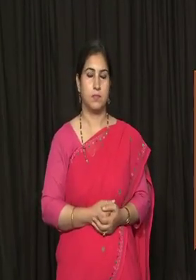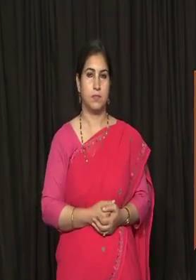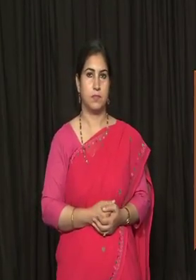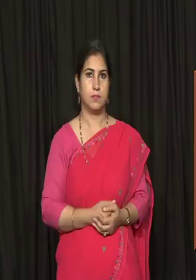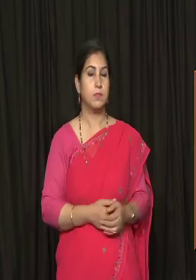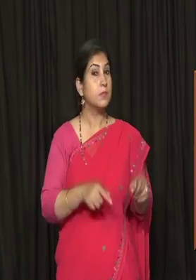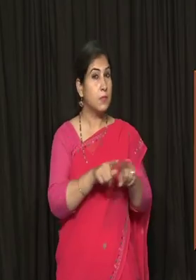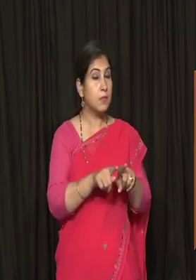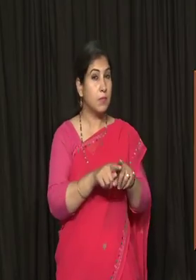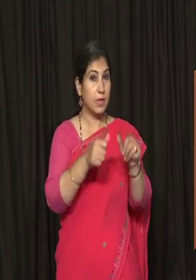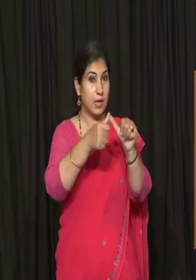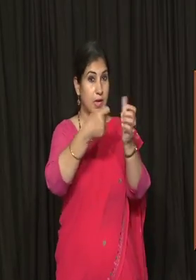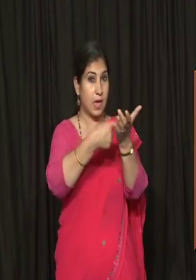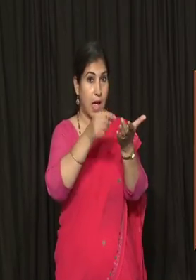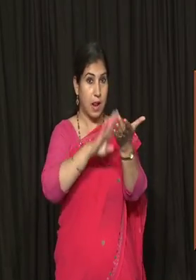As the army became strong,